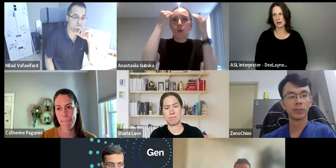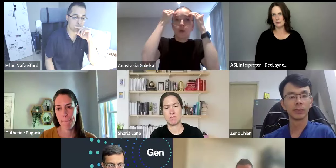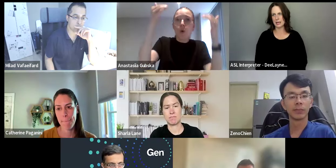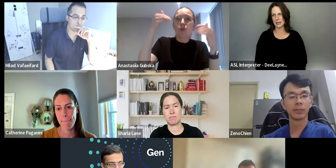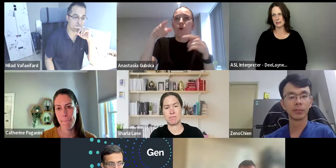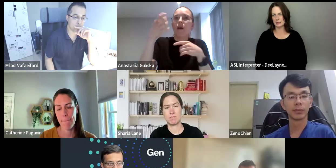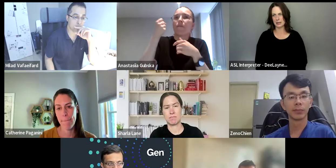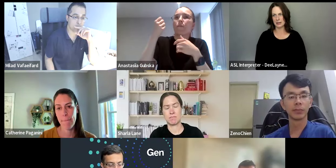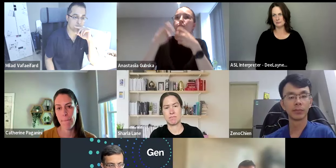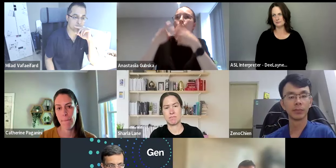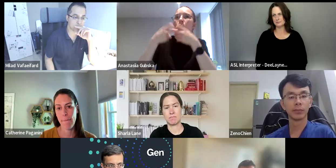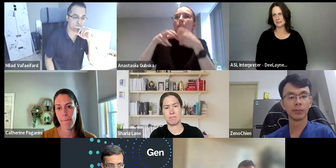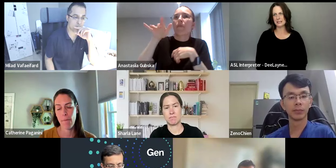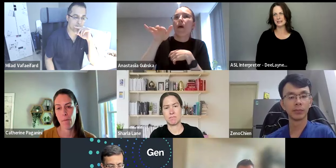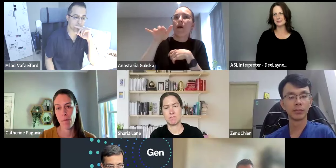to them,